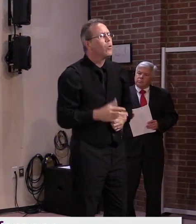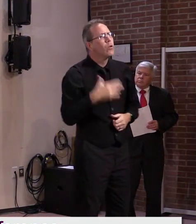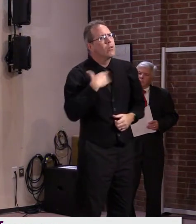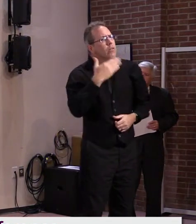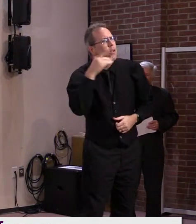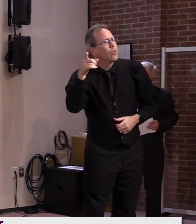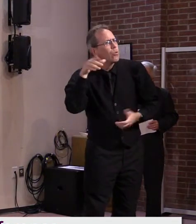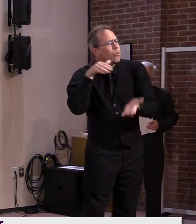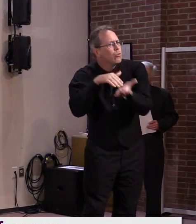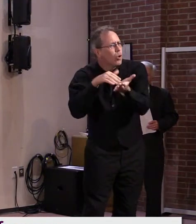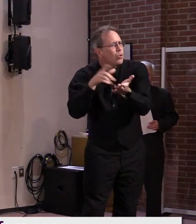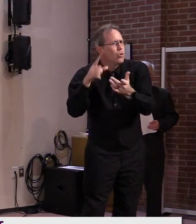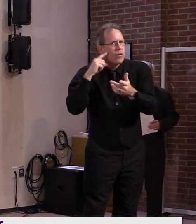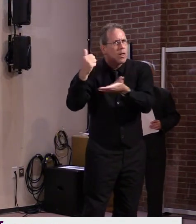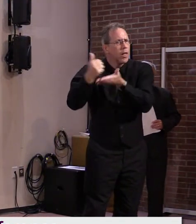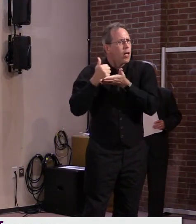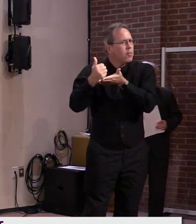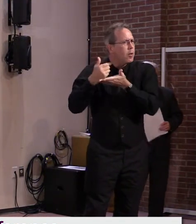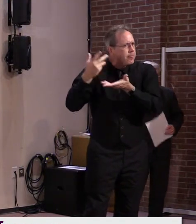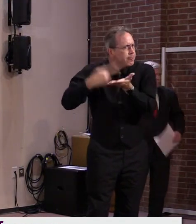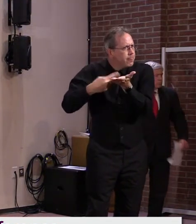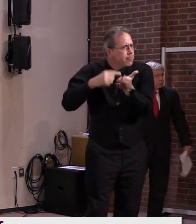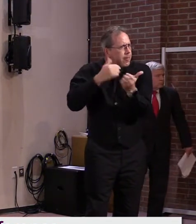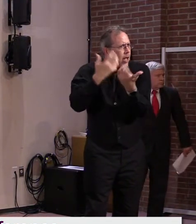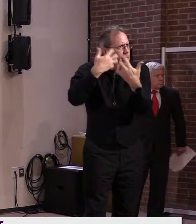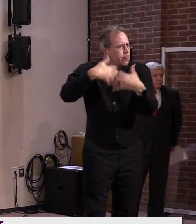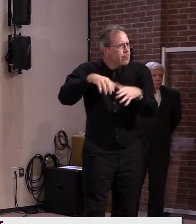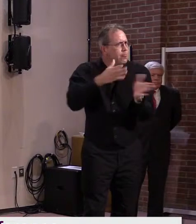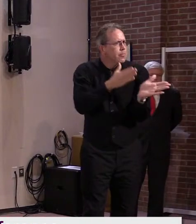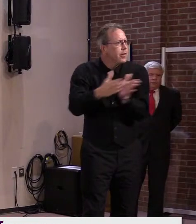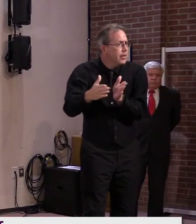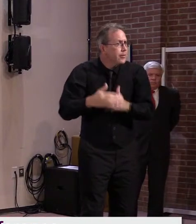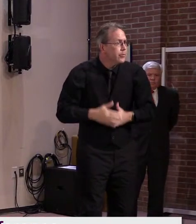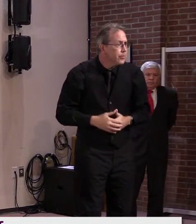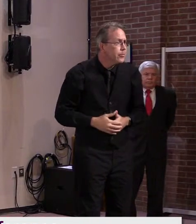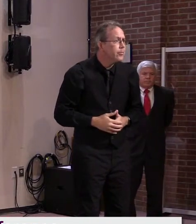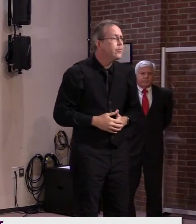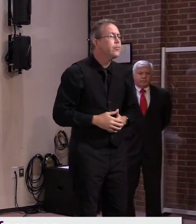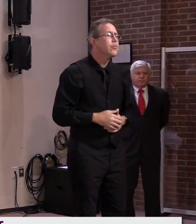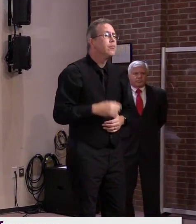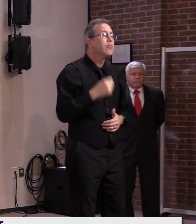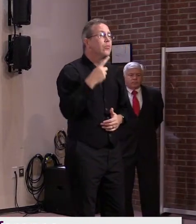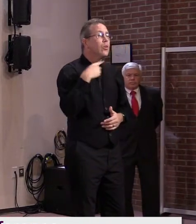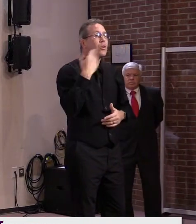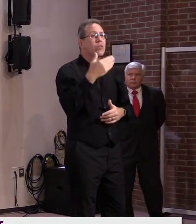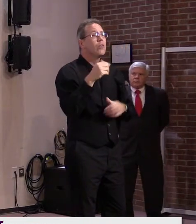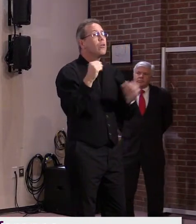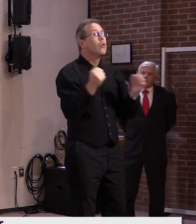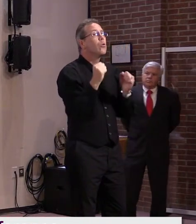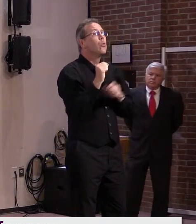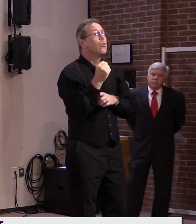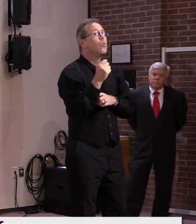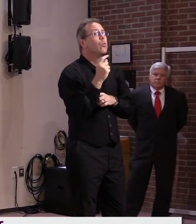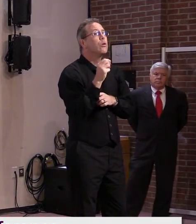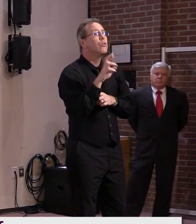role in our winter sports programs, and we're still expecting to produce some recommendations for winter sports in October.